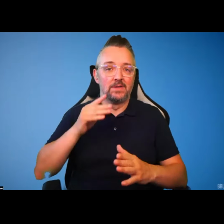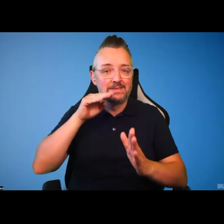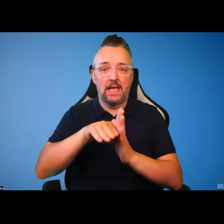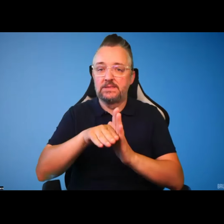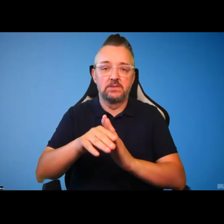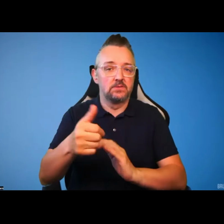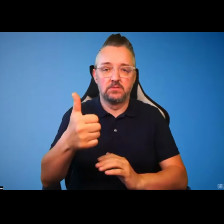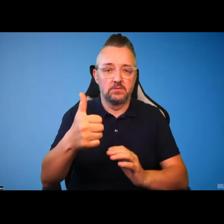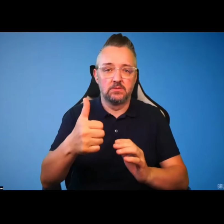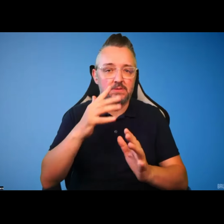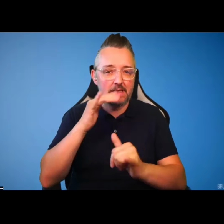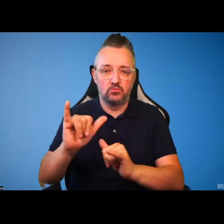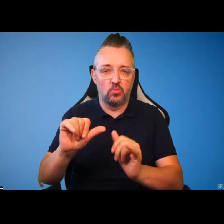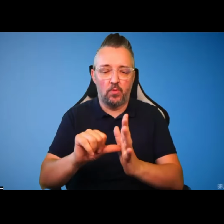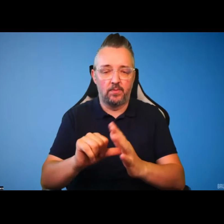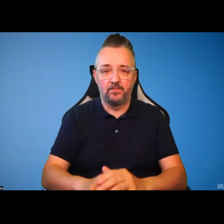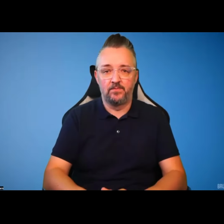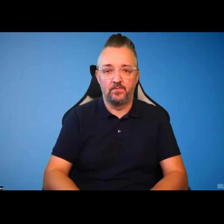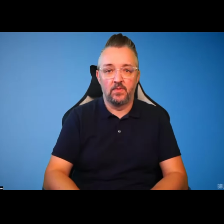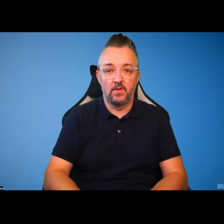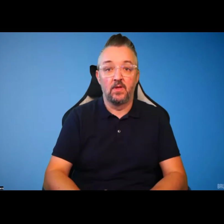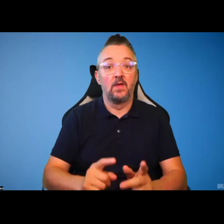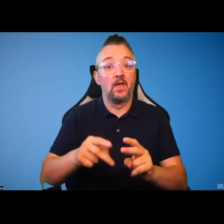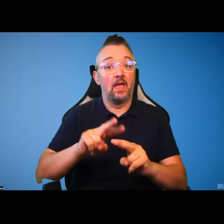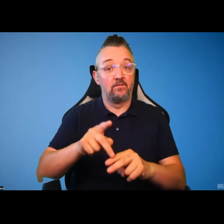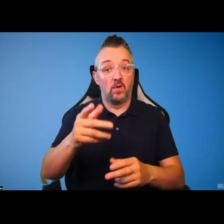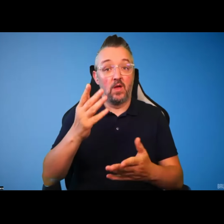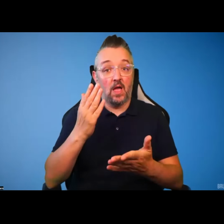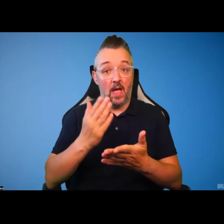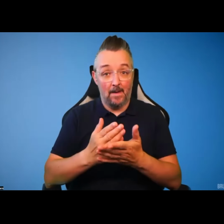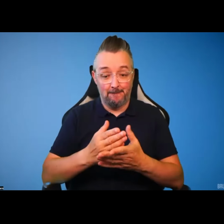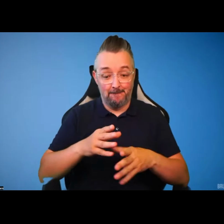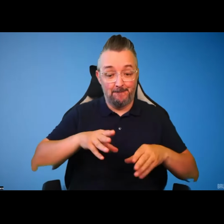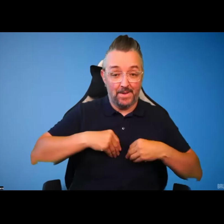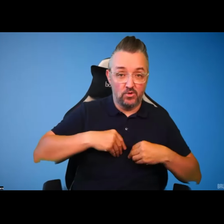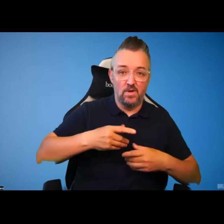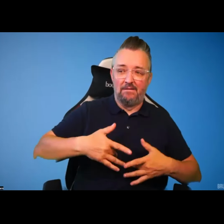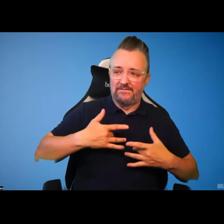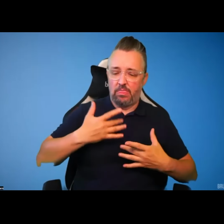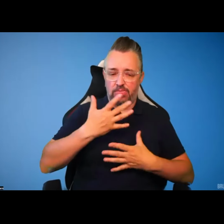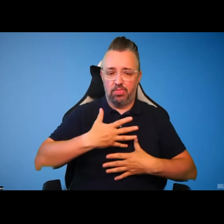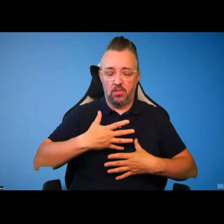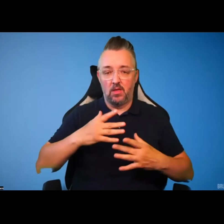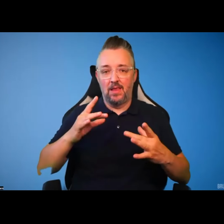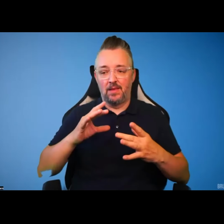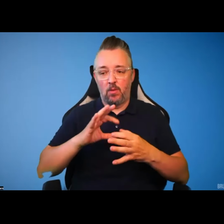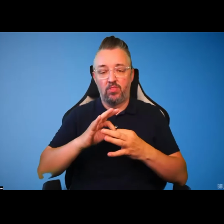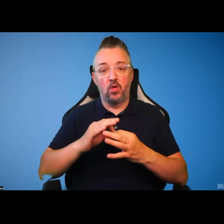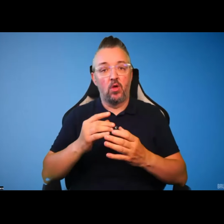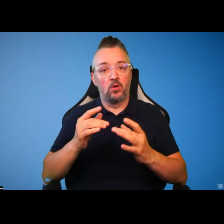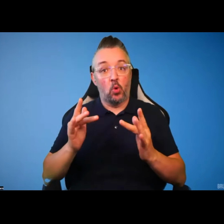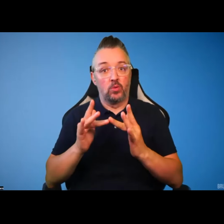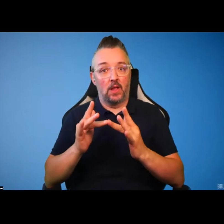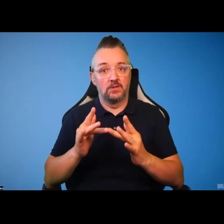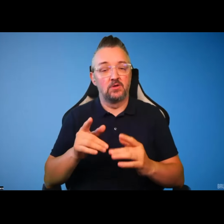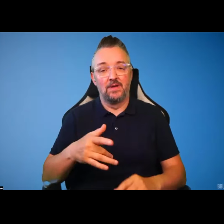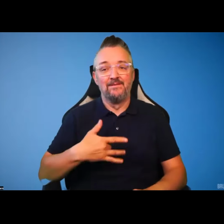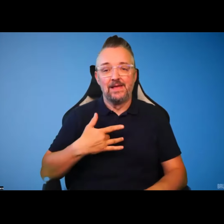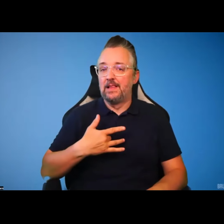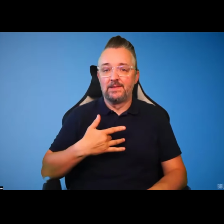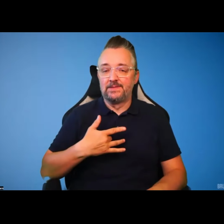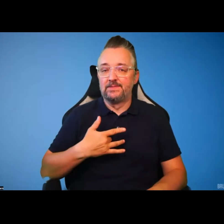that. If you are a case or you have symptoms as a contact, you should start to isolate straight away and ring in rather than